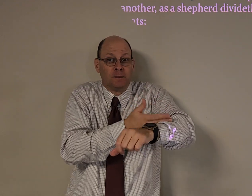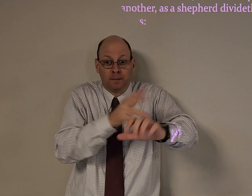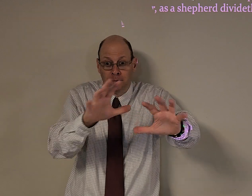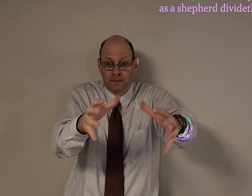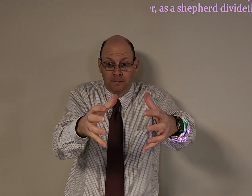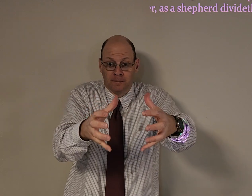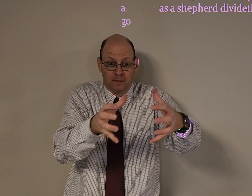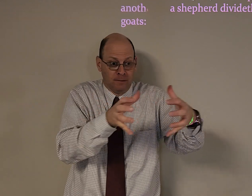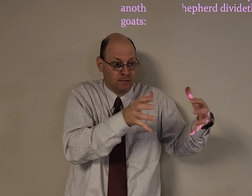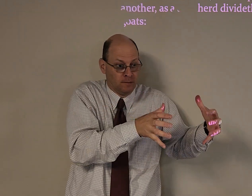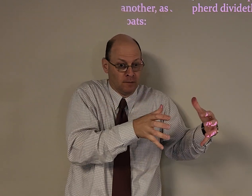So